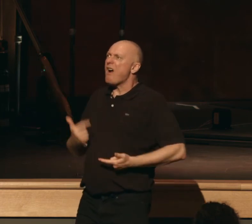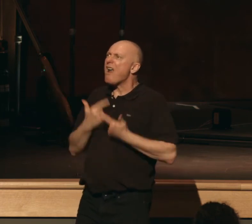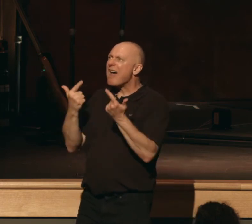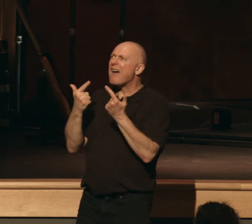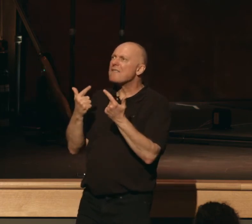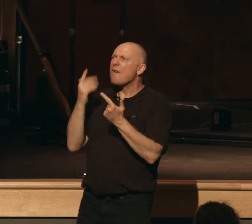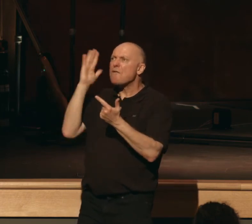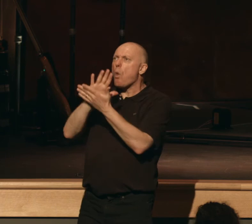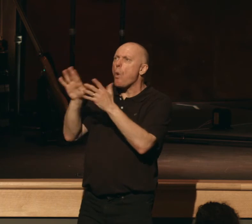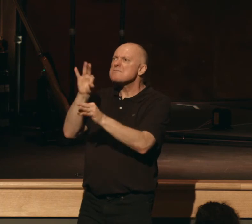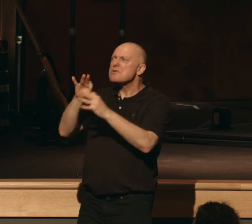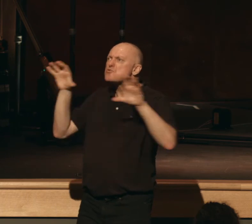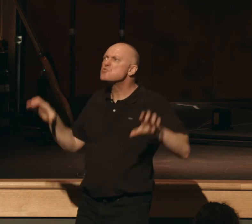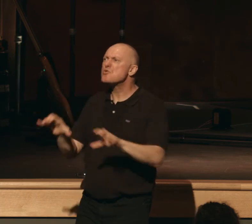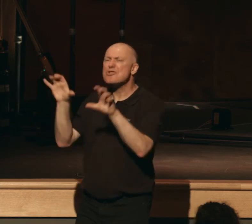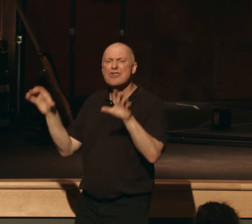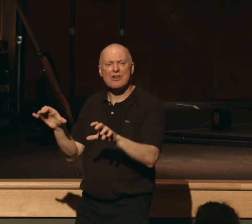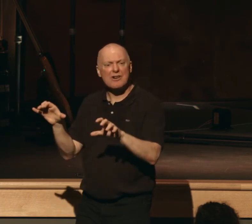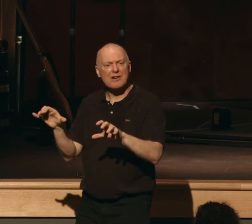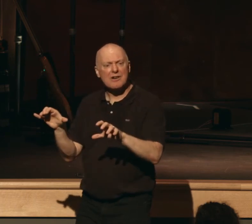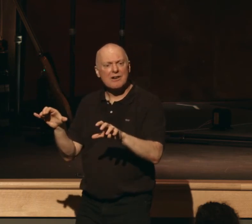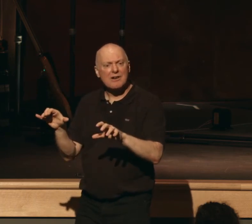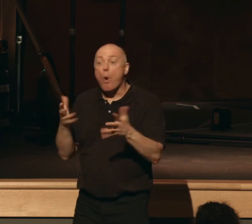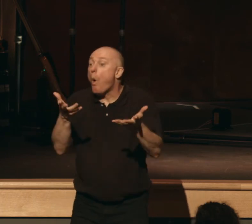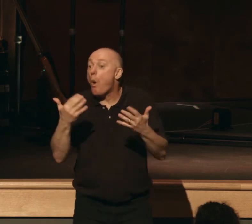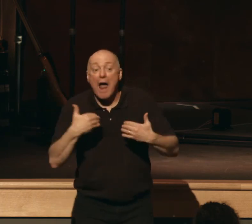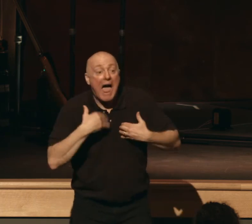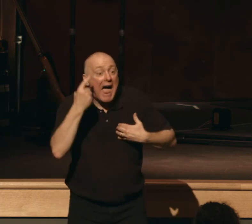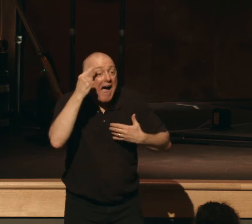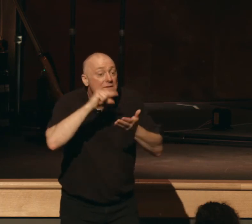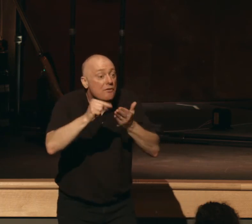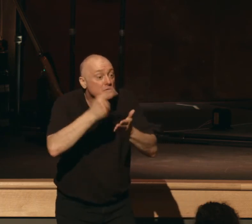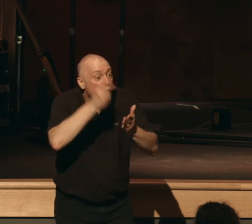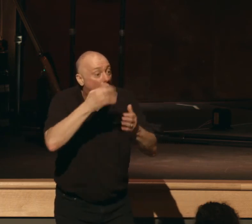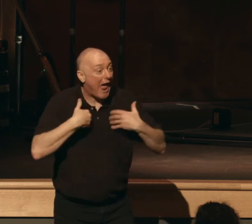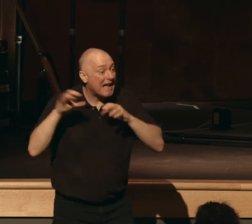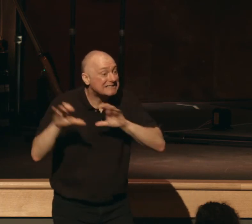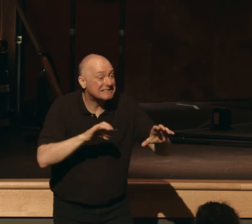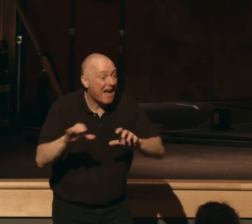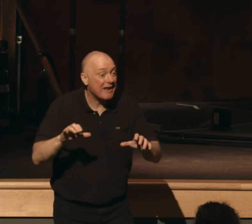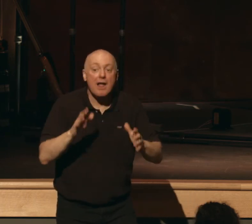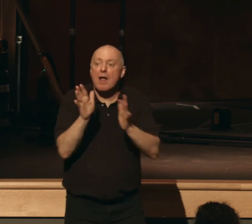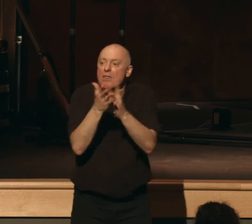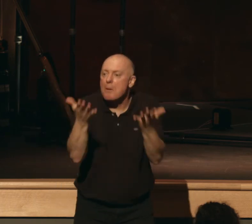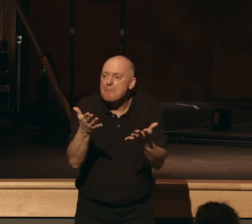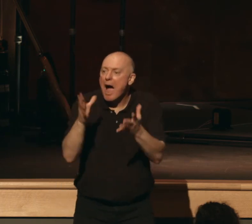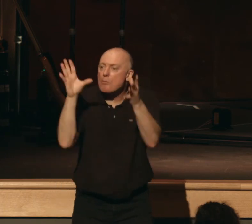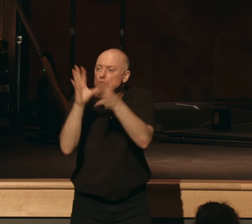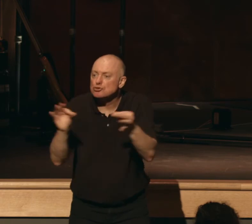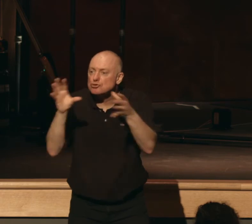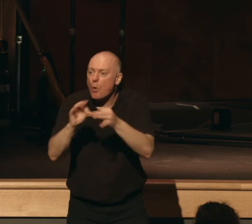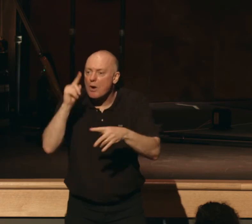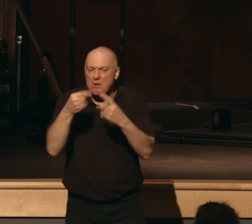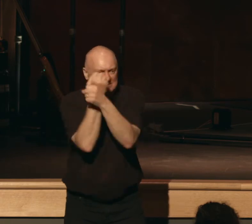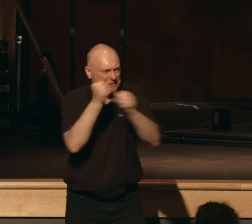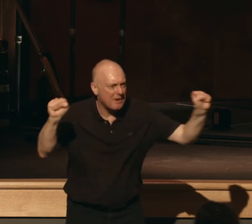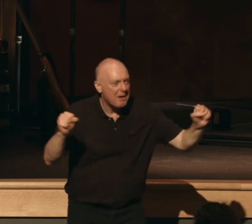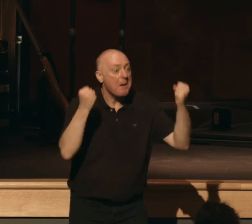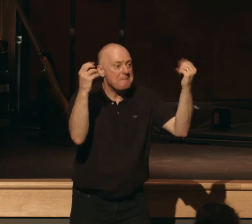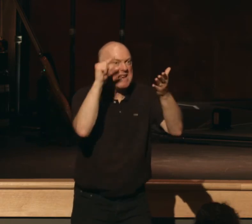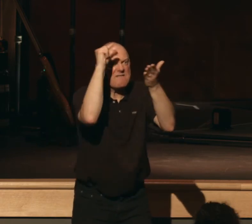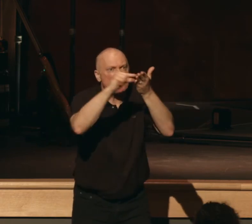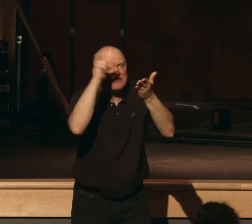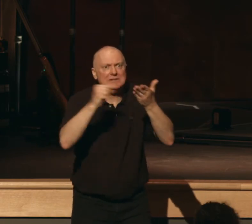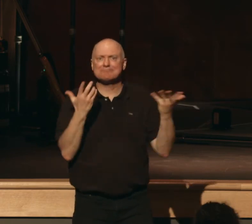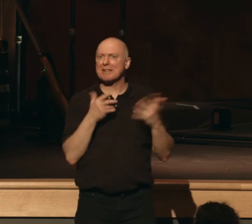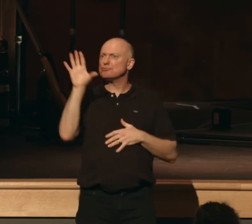to work? Or what if we had a verse about what God has done? And again, the Bible is a story of redemption. So many verses we